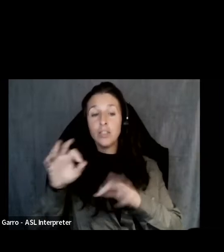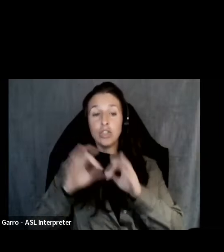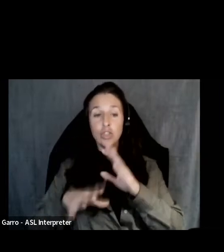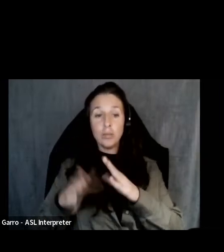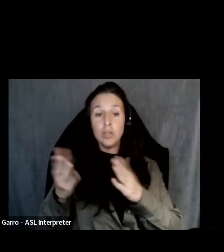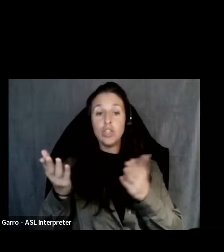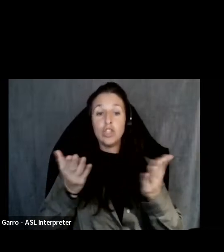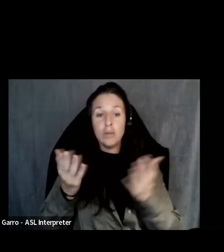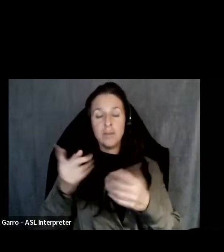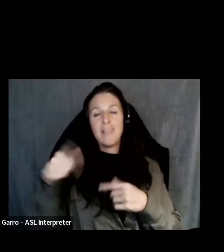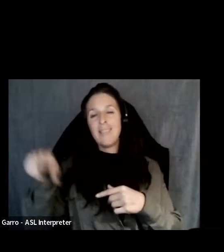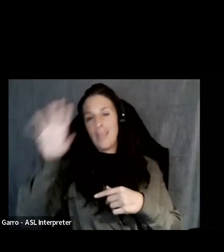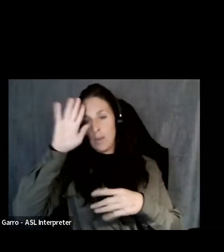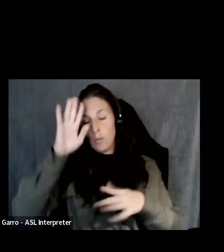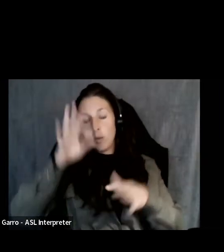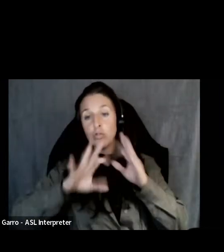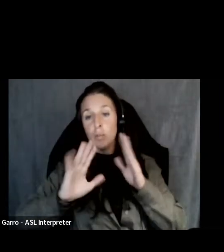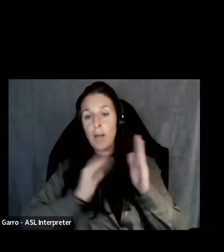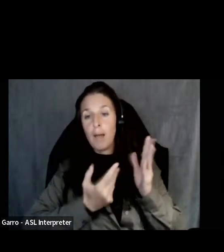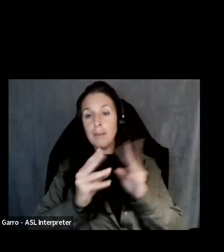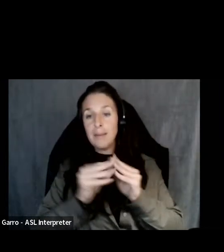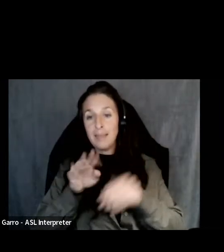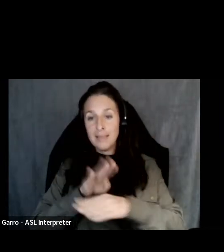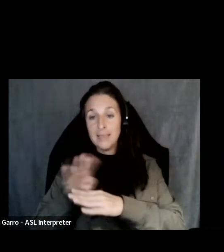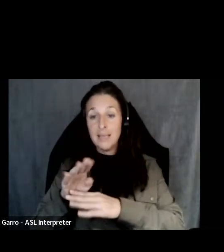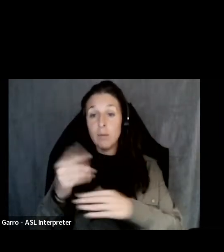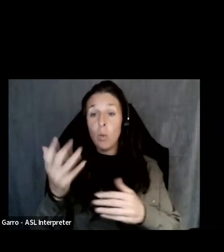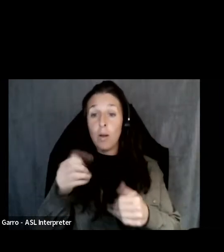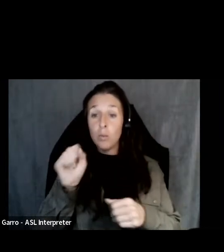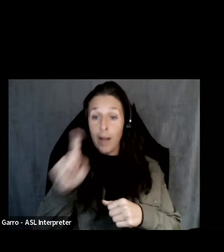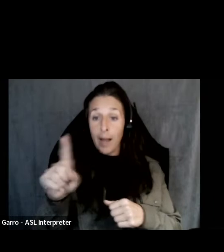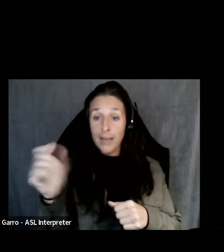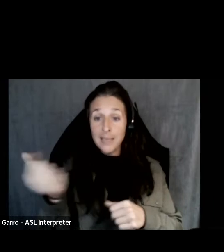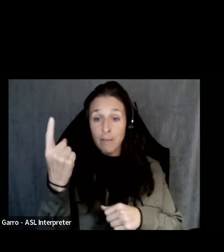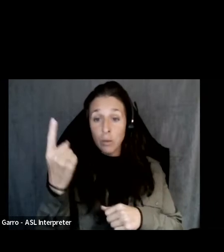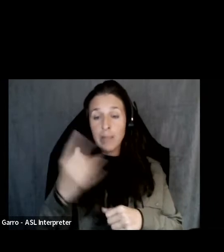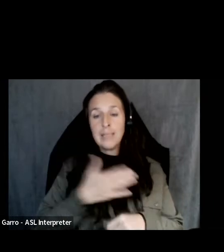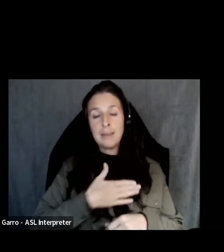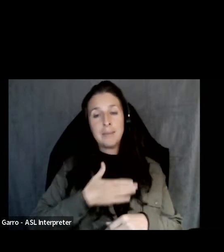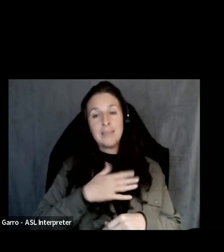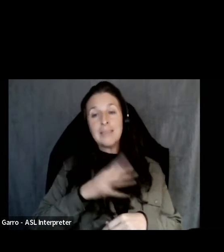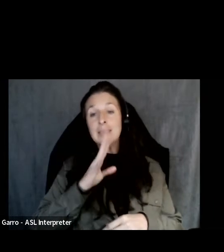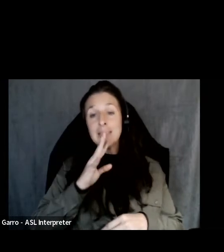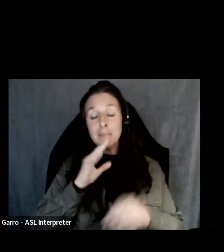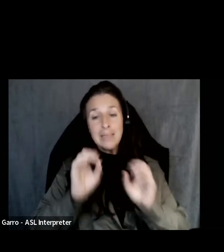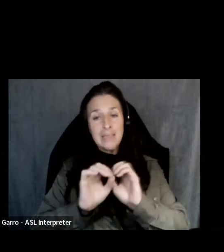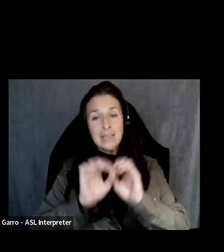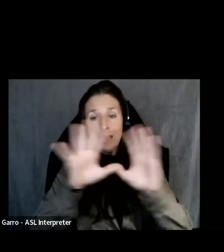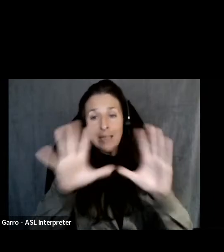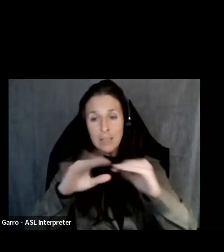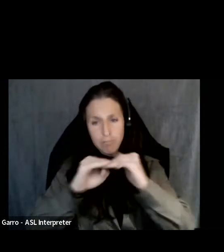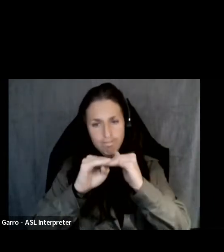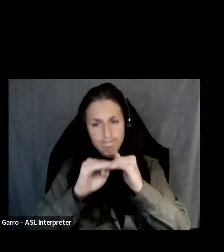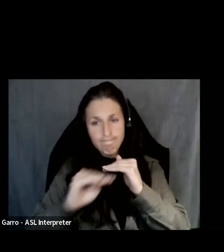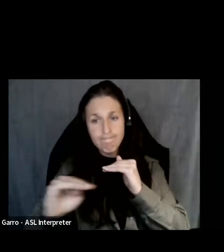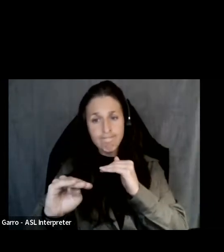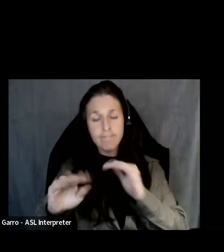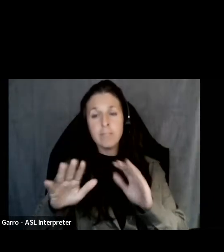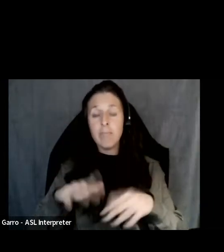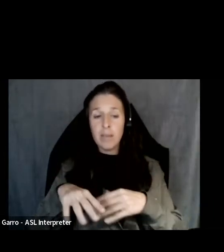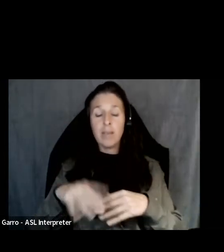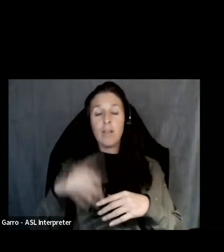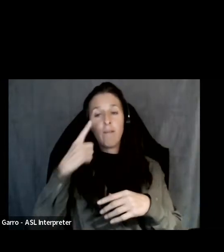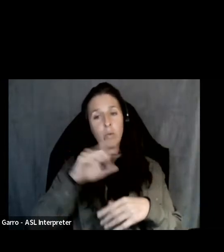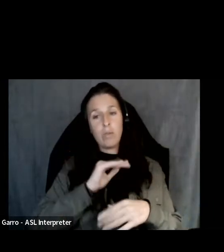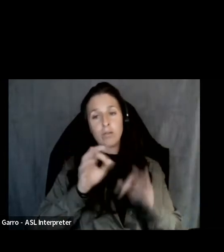be interpreting our meeting this evening. We would like to ask everyone to speak as clear and reasonable pace for our